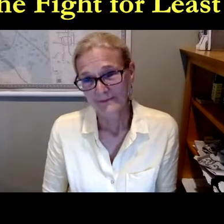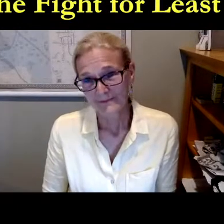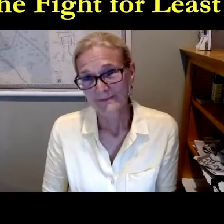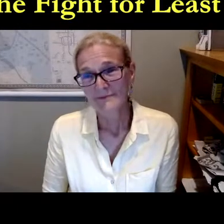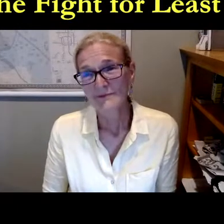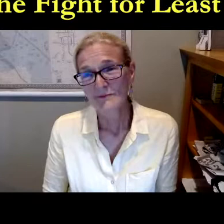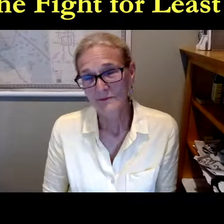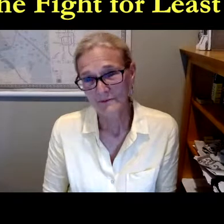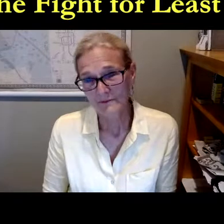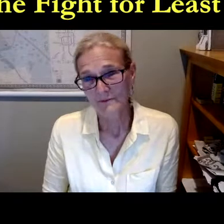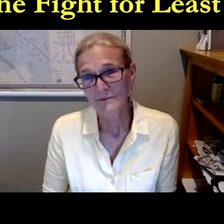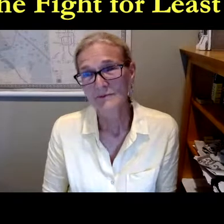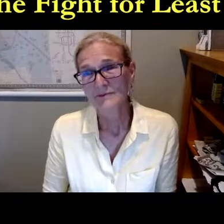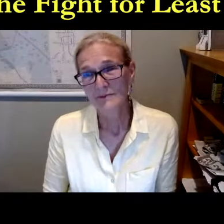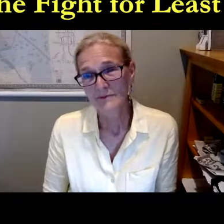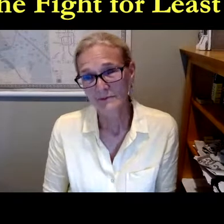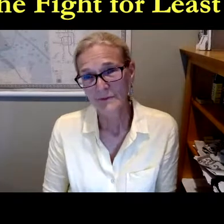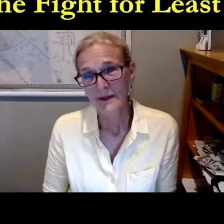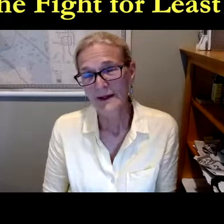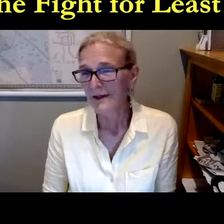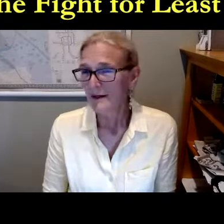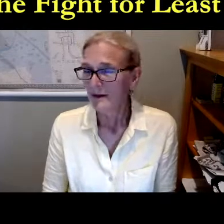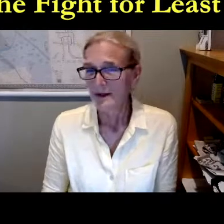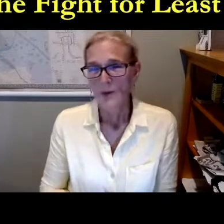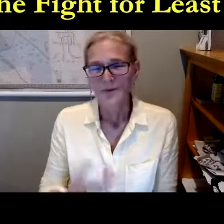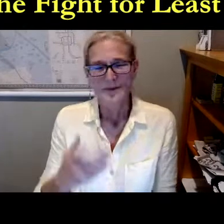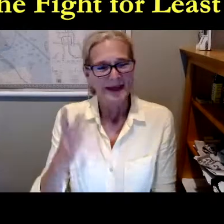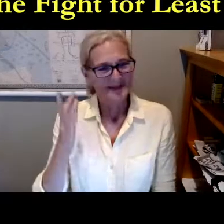David said, me too. Me too.